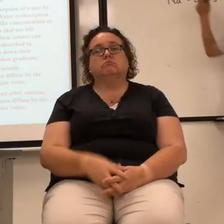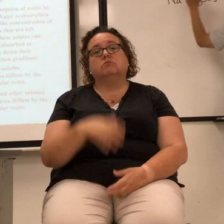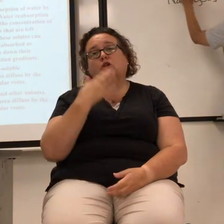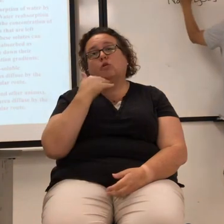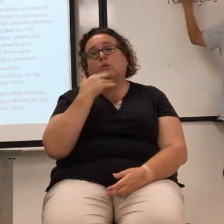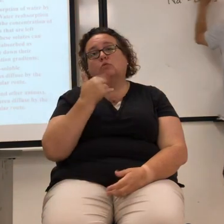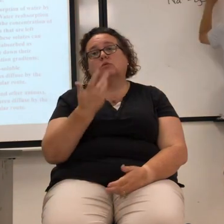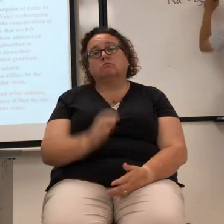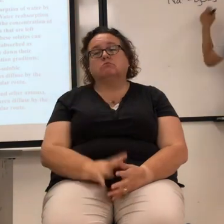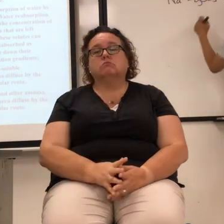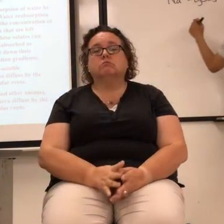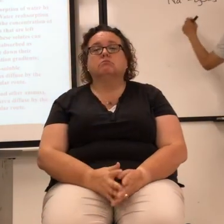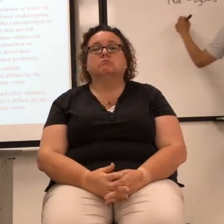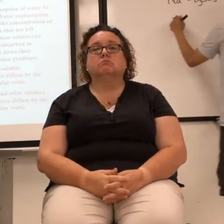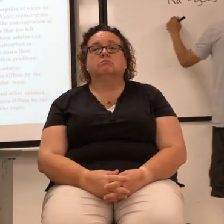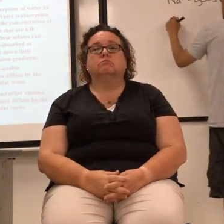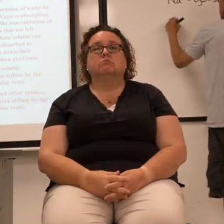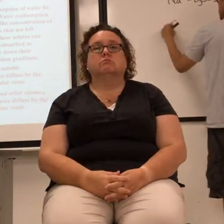glucose.